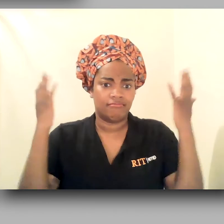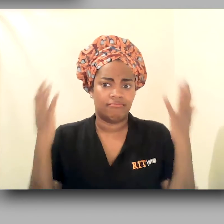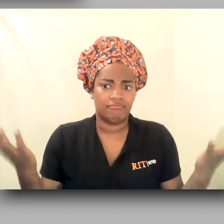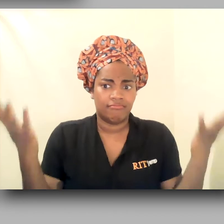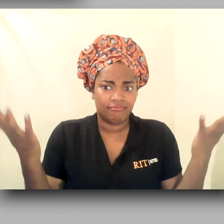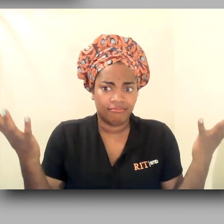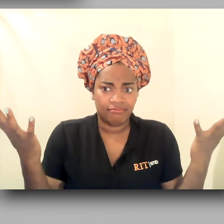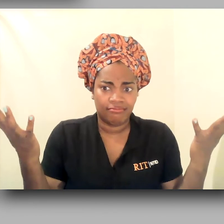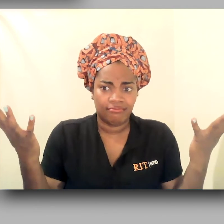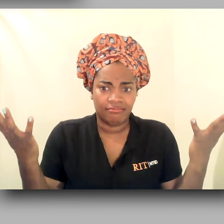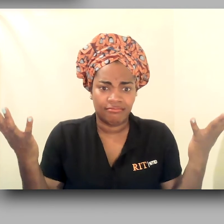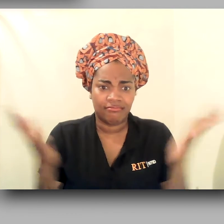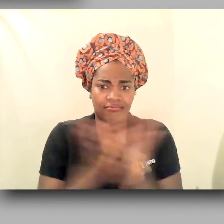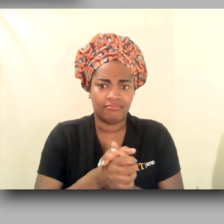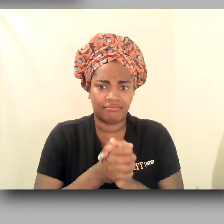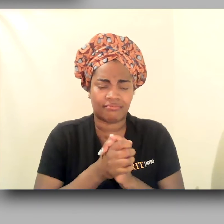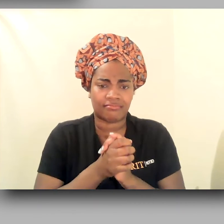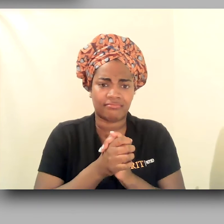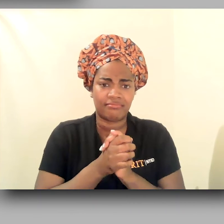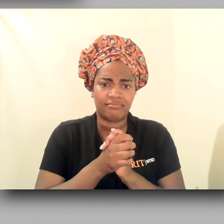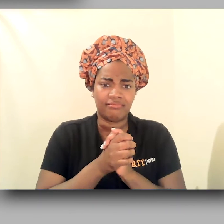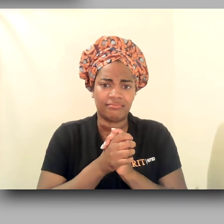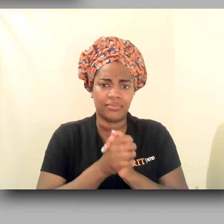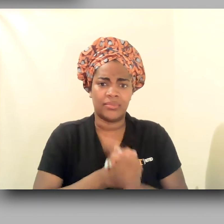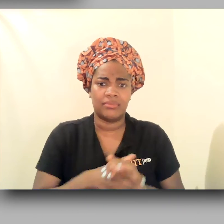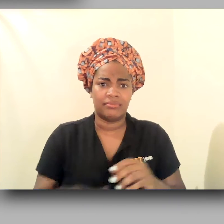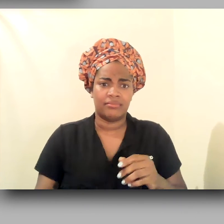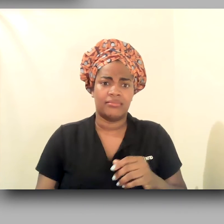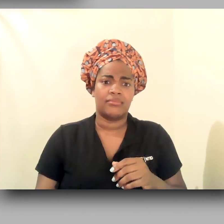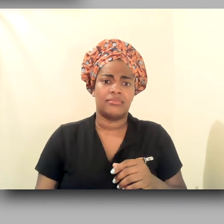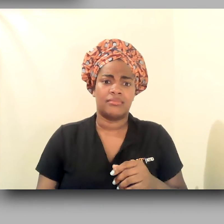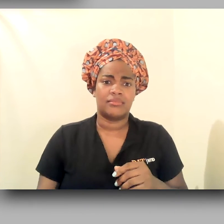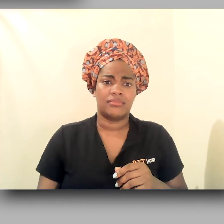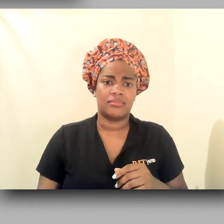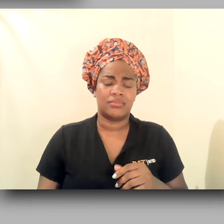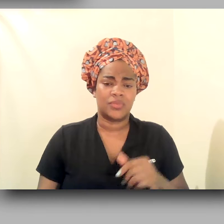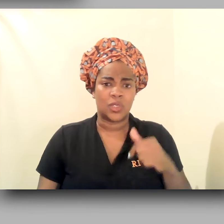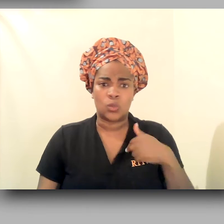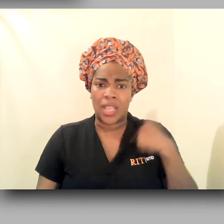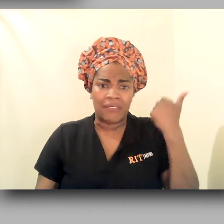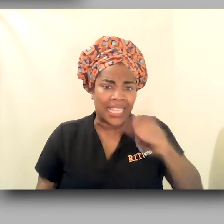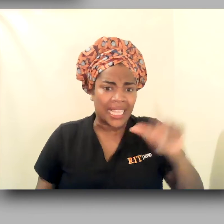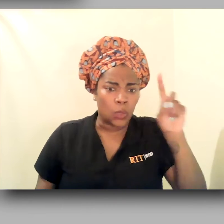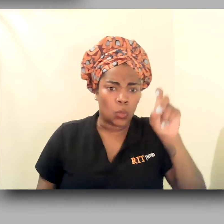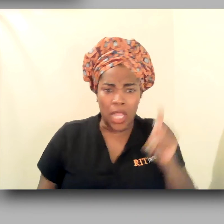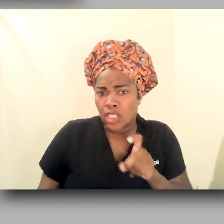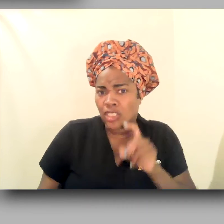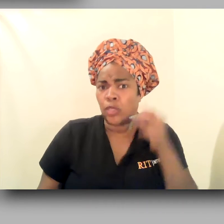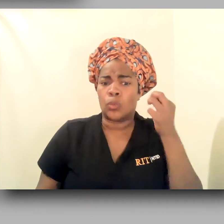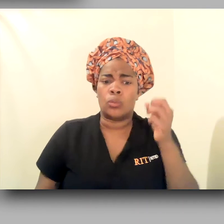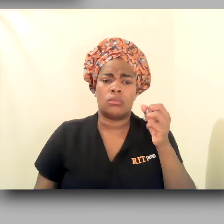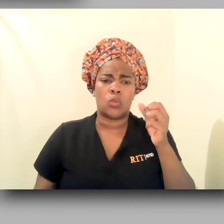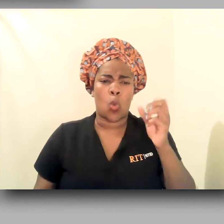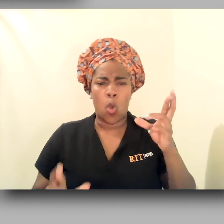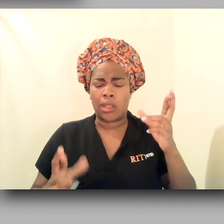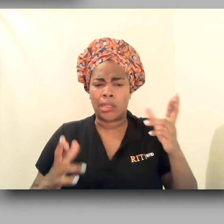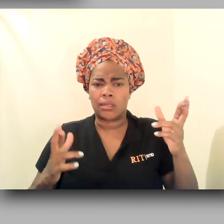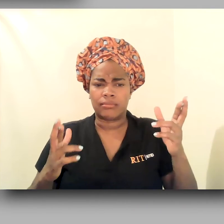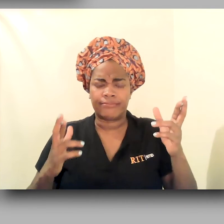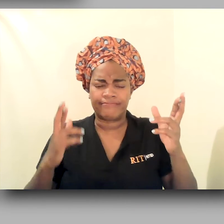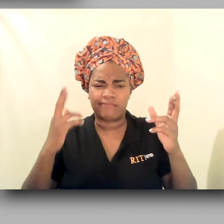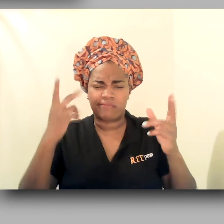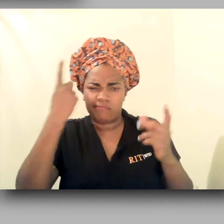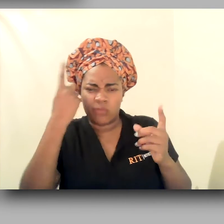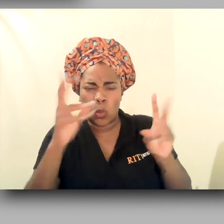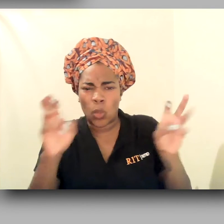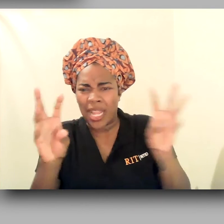might have. If you have any questions or you want clarification on the